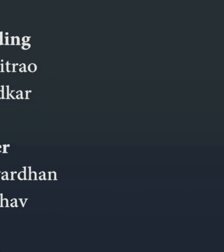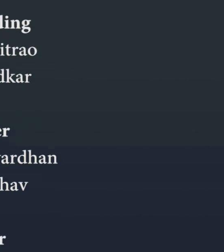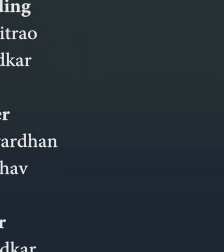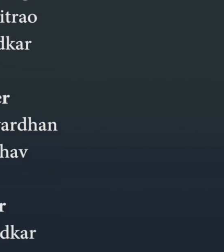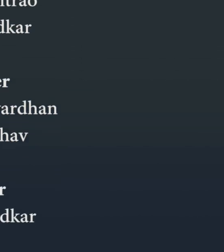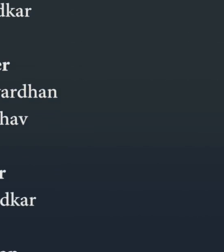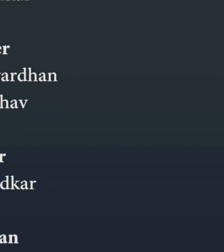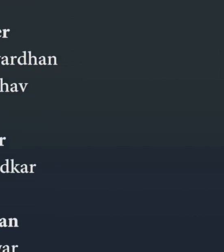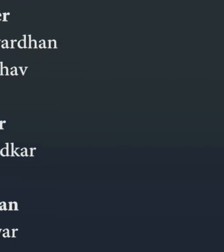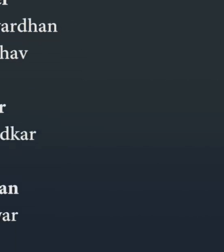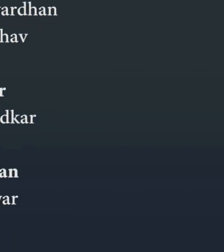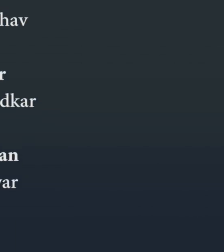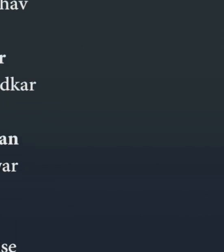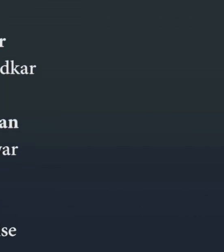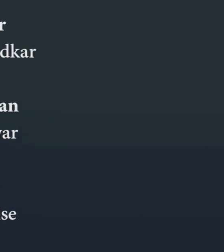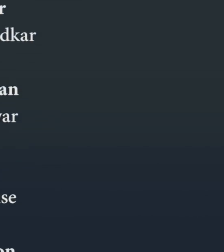Music. .